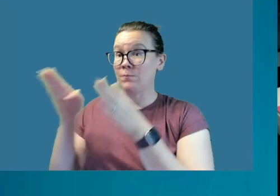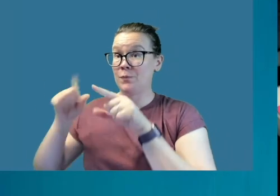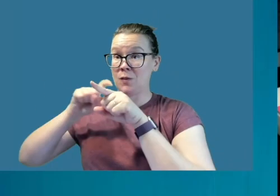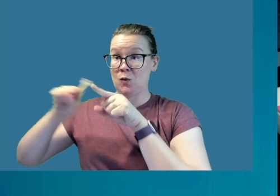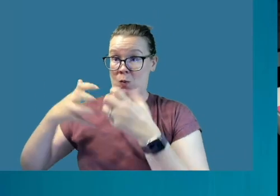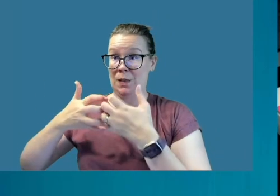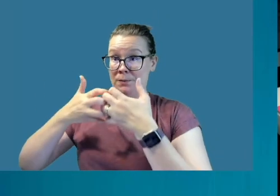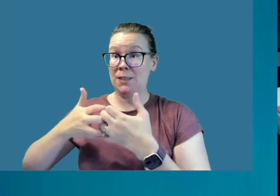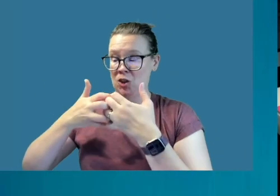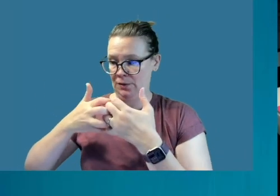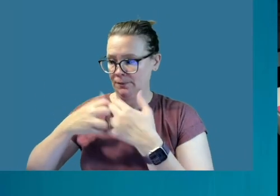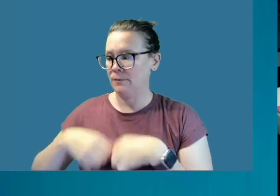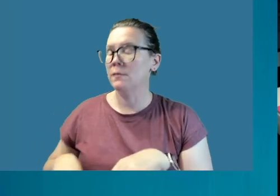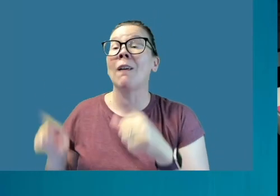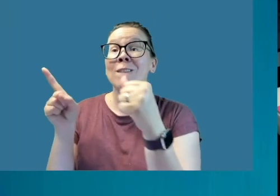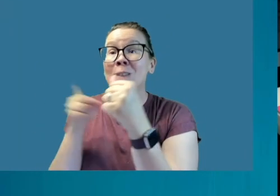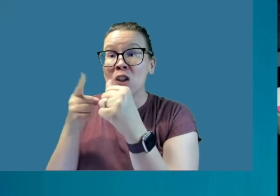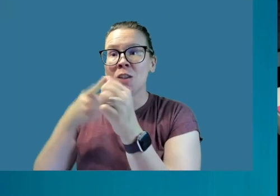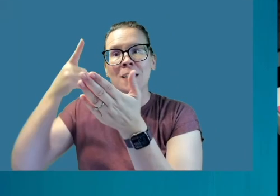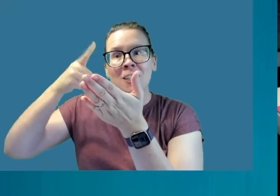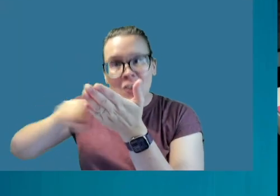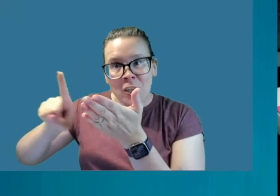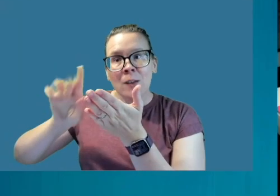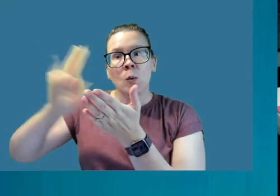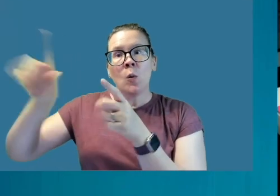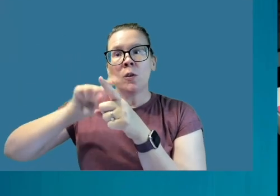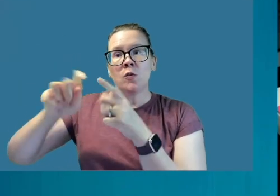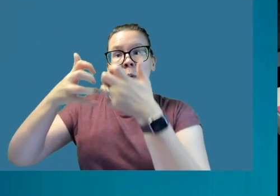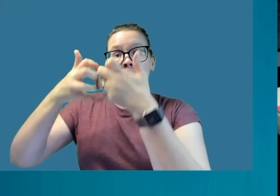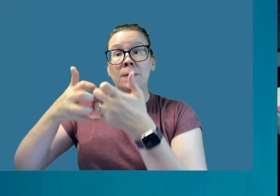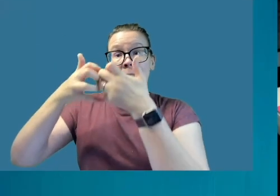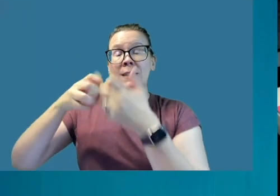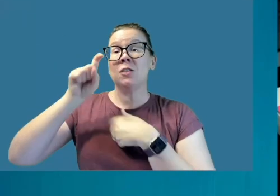Okay, so we're going to take it to the sewing machine, but before we start sewing,